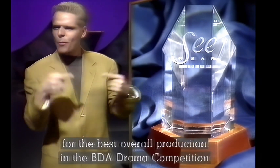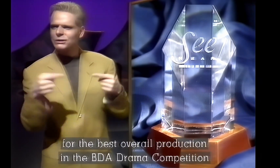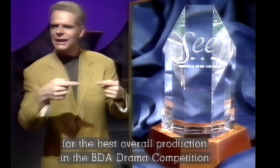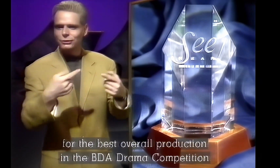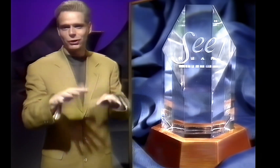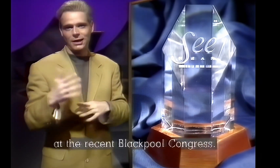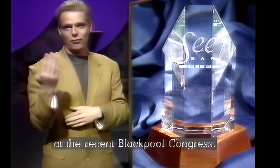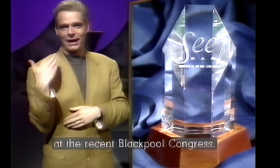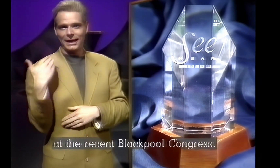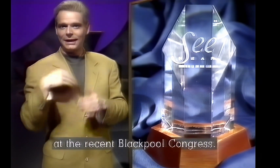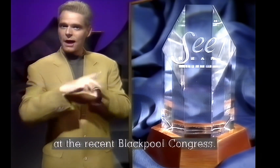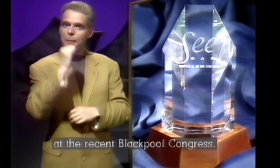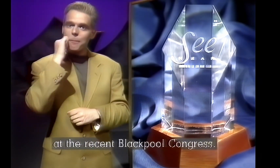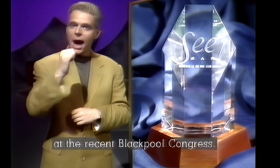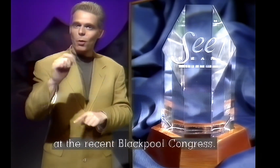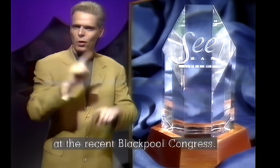drama competition at the recent Blackpool Congress.